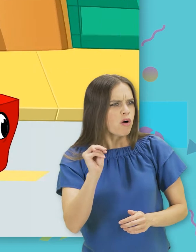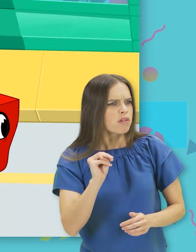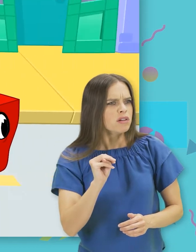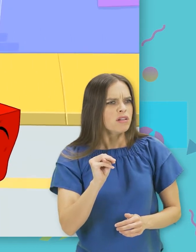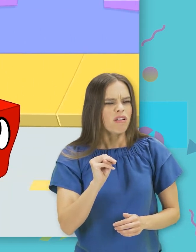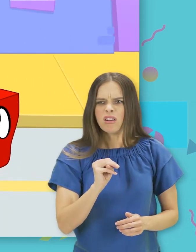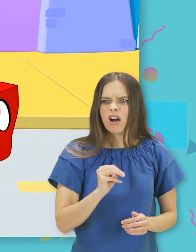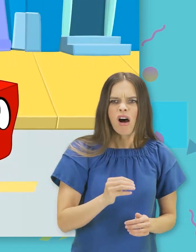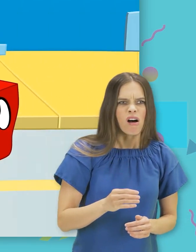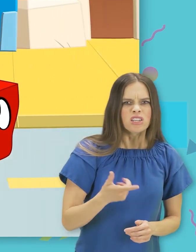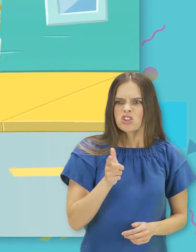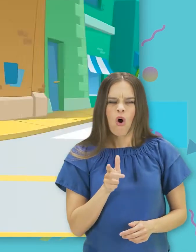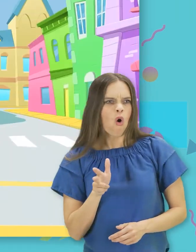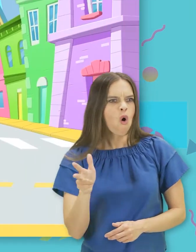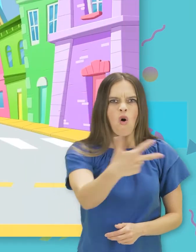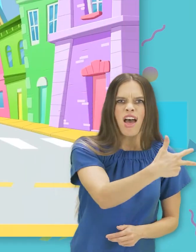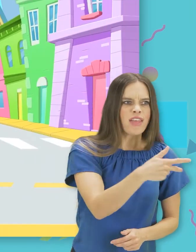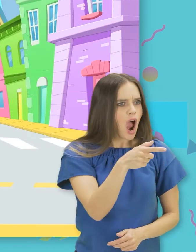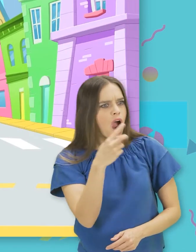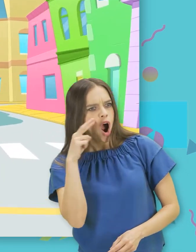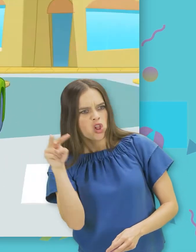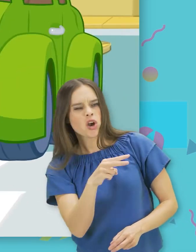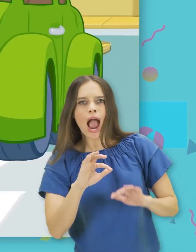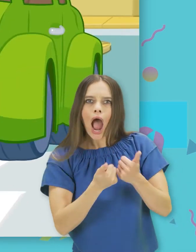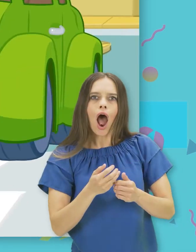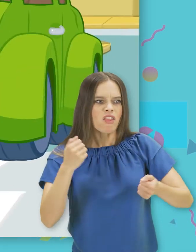Morphle, take a left here Look at how that car is parked